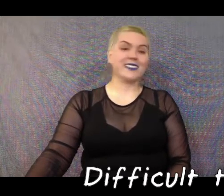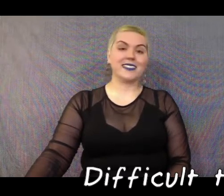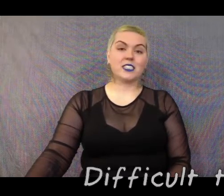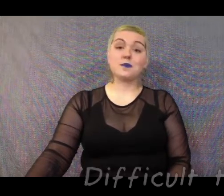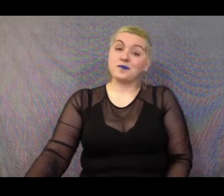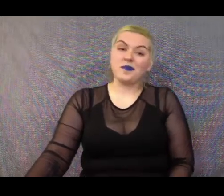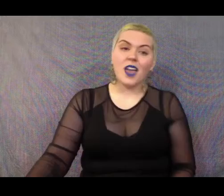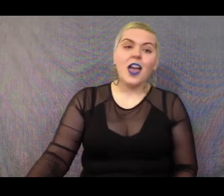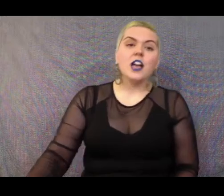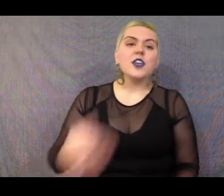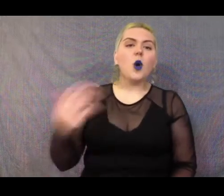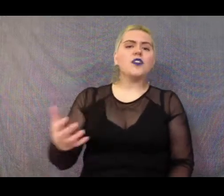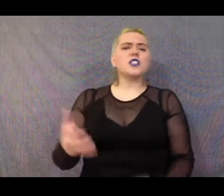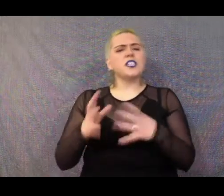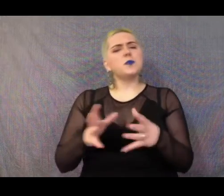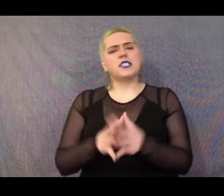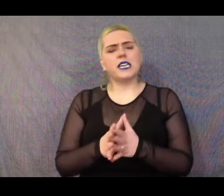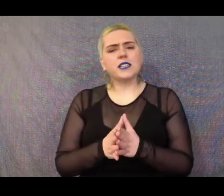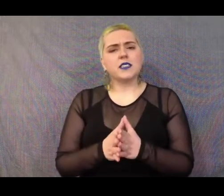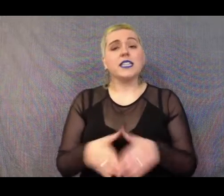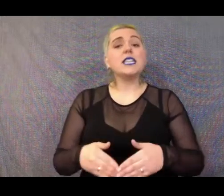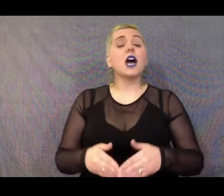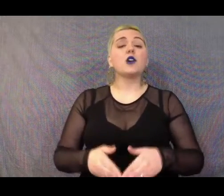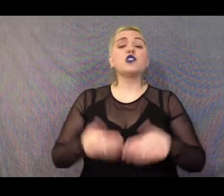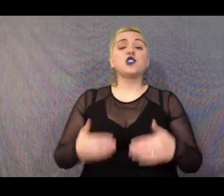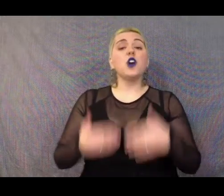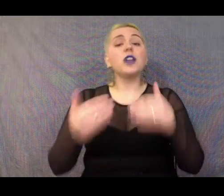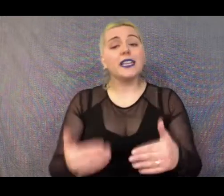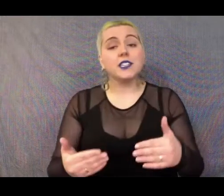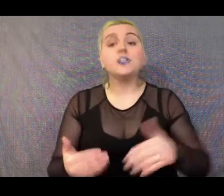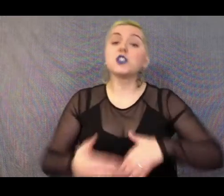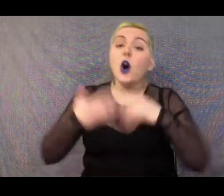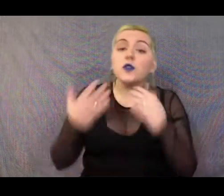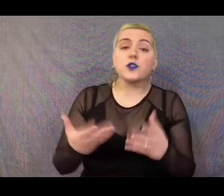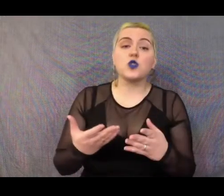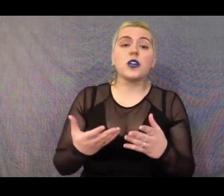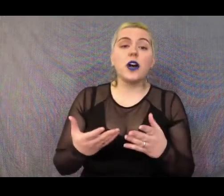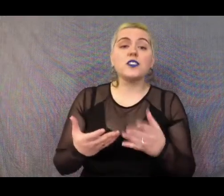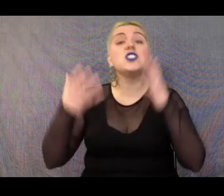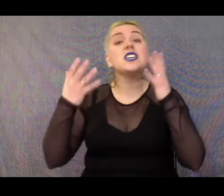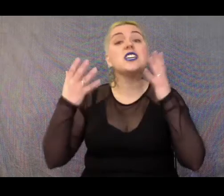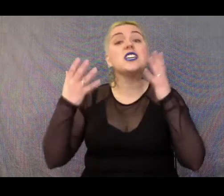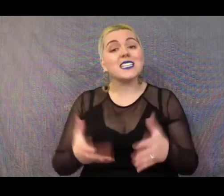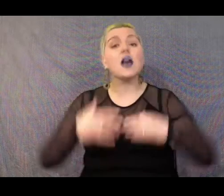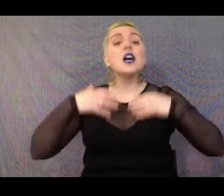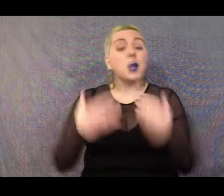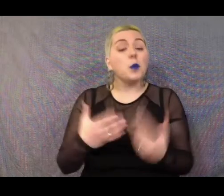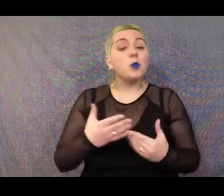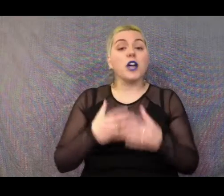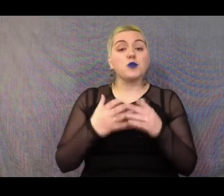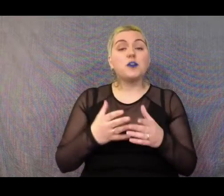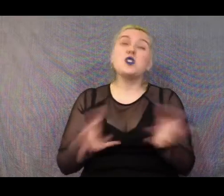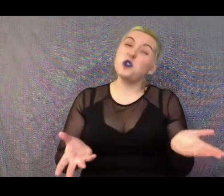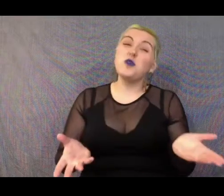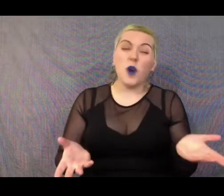available. The authors of this particular study encourage journal editors and conference organizers to consider